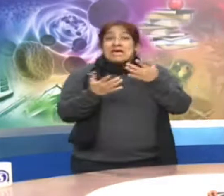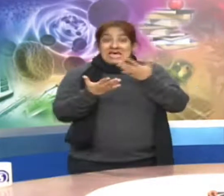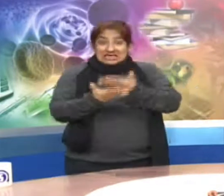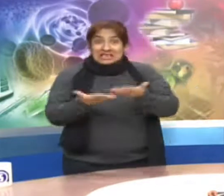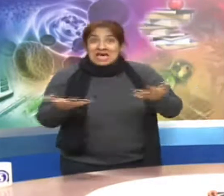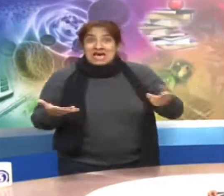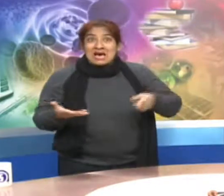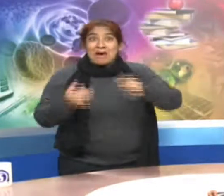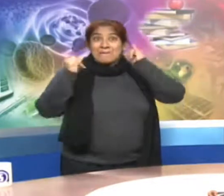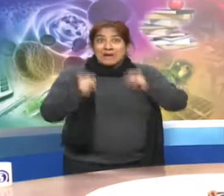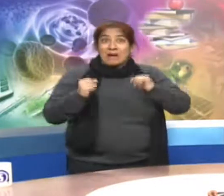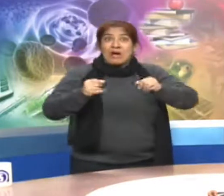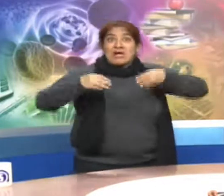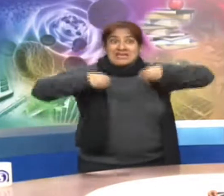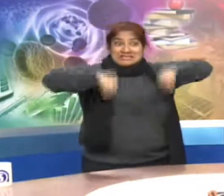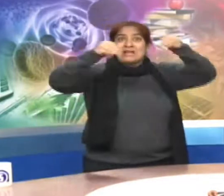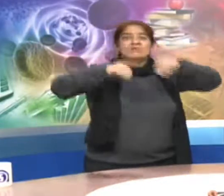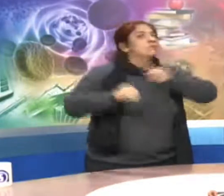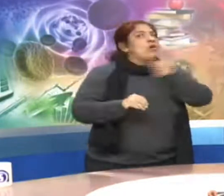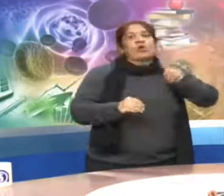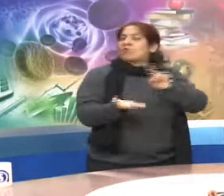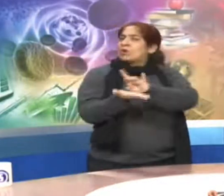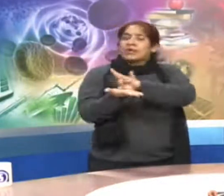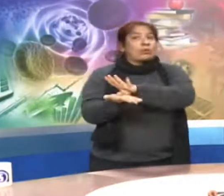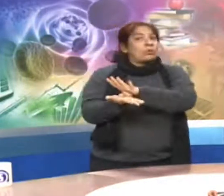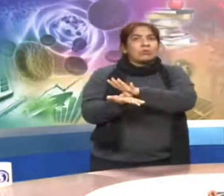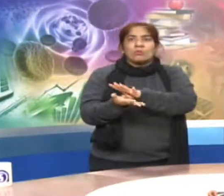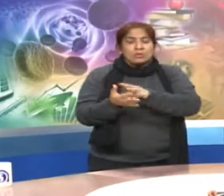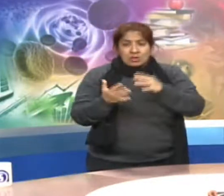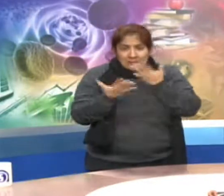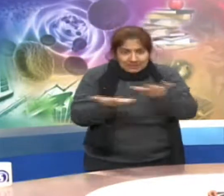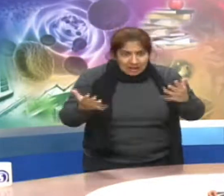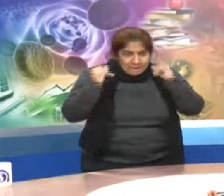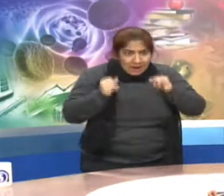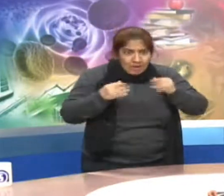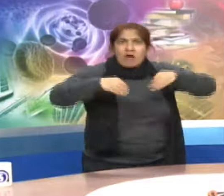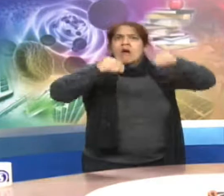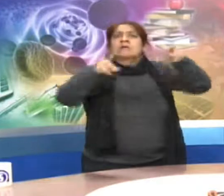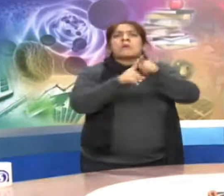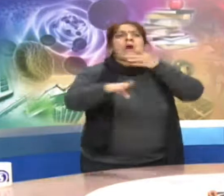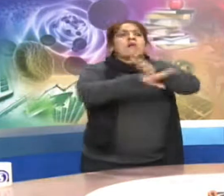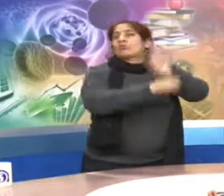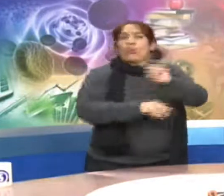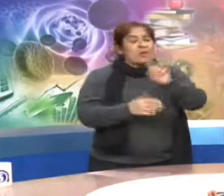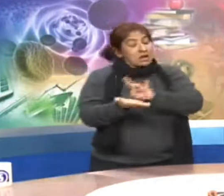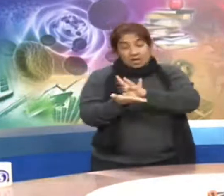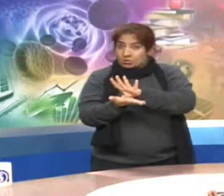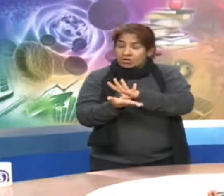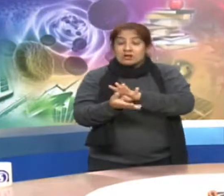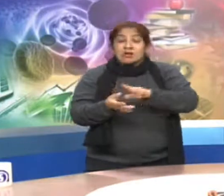First is removal of defects from the goods. If there are defects in